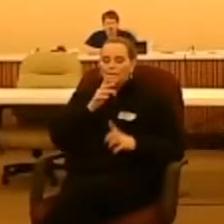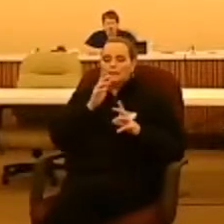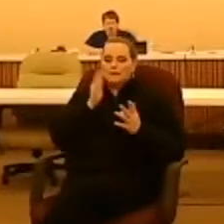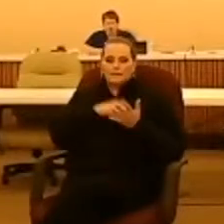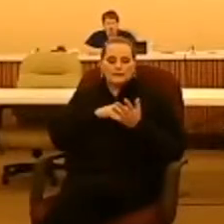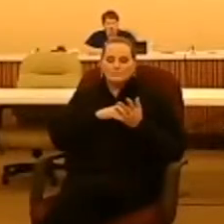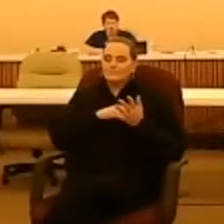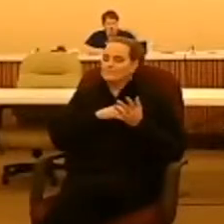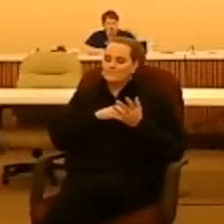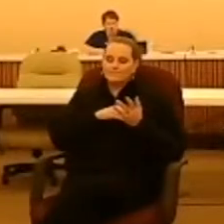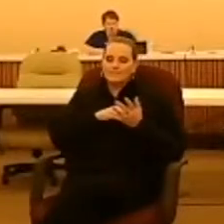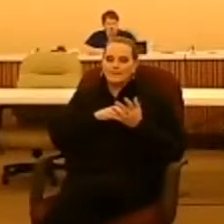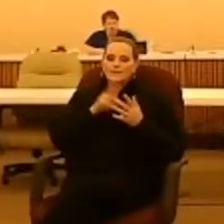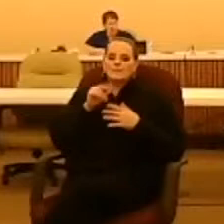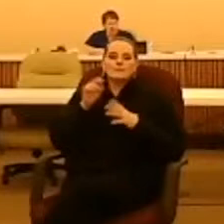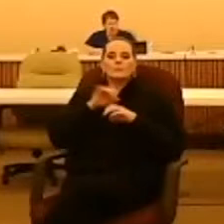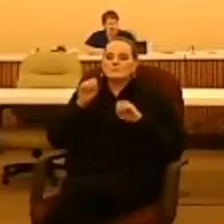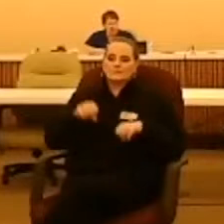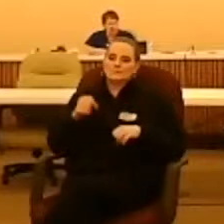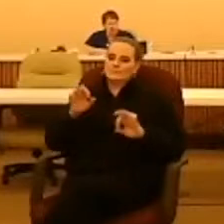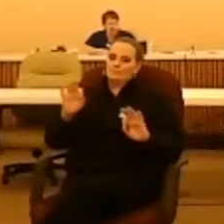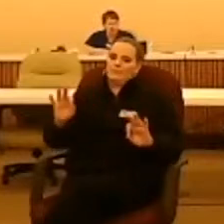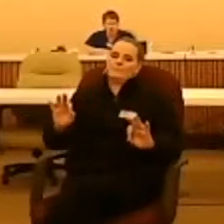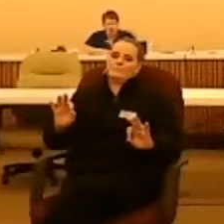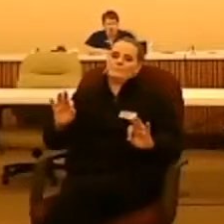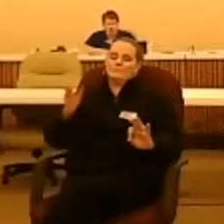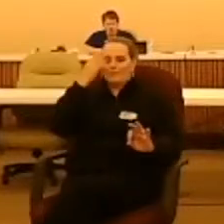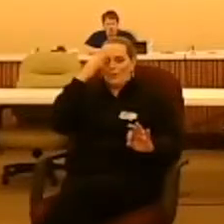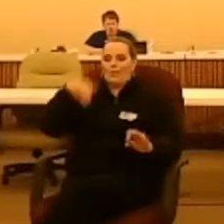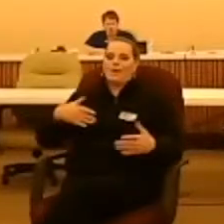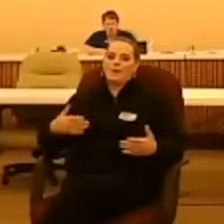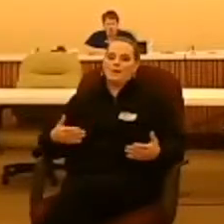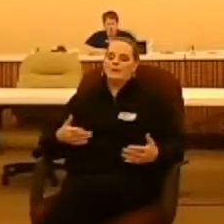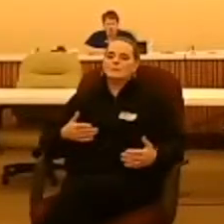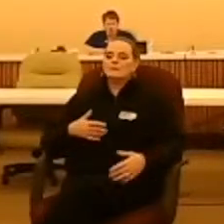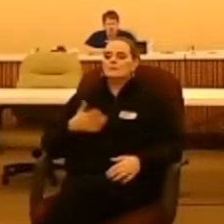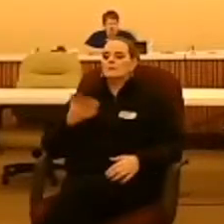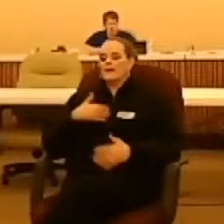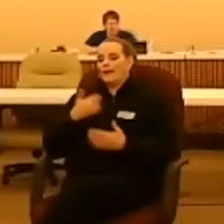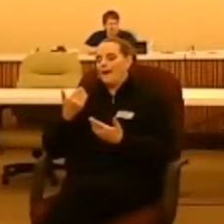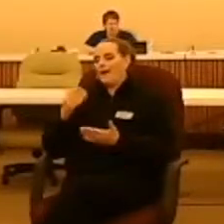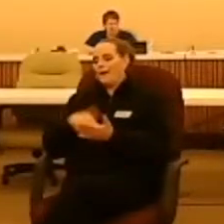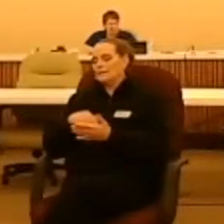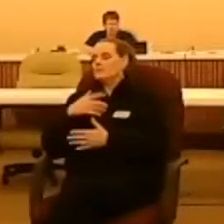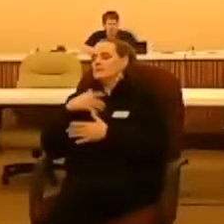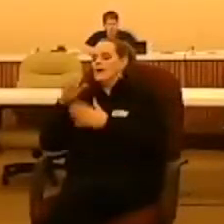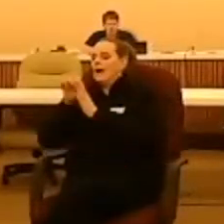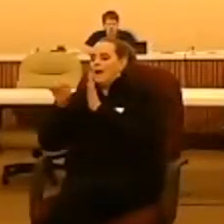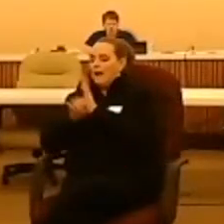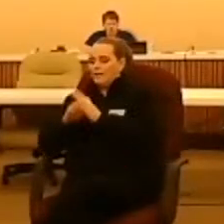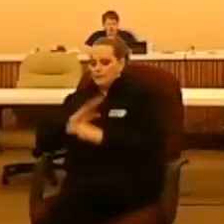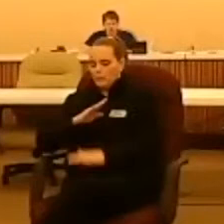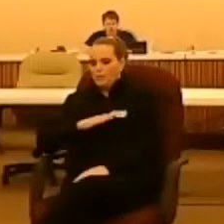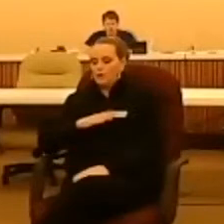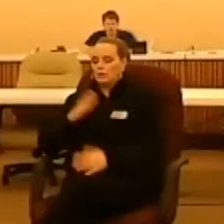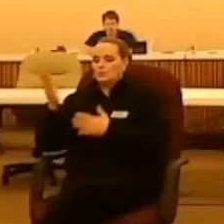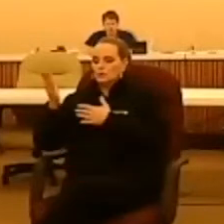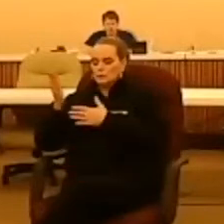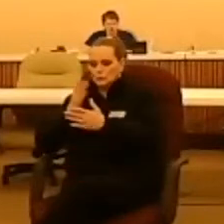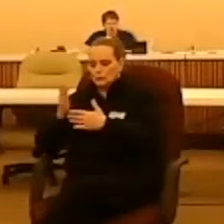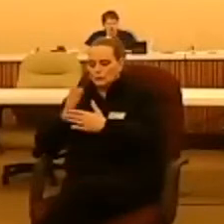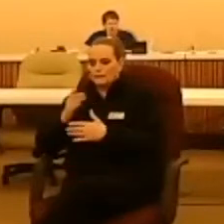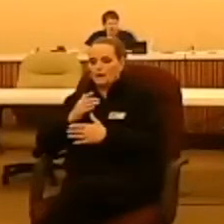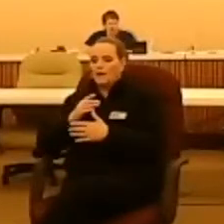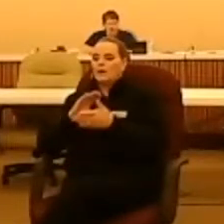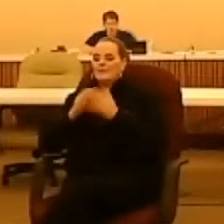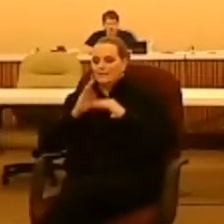Again, no system is perfect because, as we point out, the ethics board does serve at the